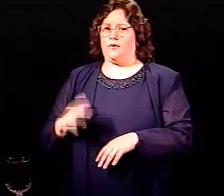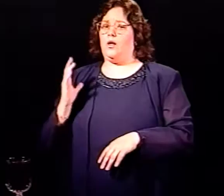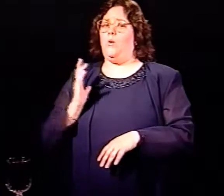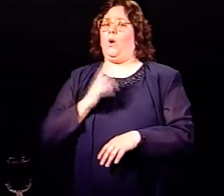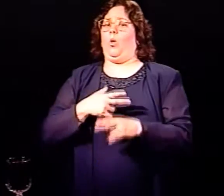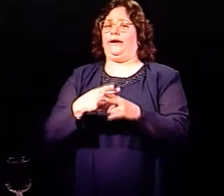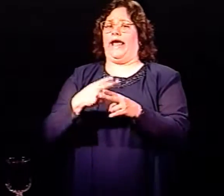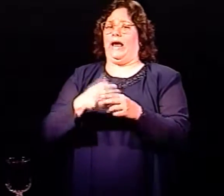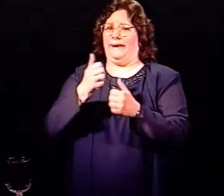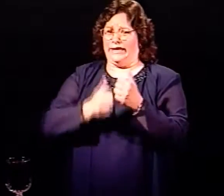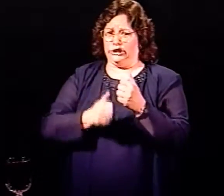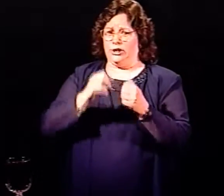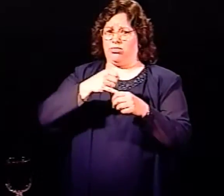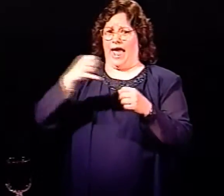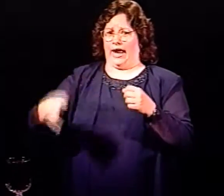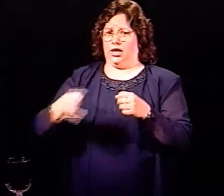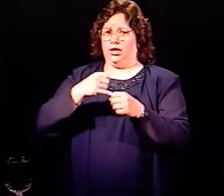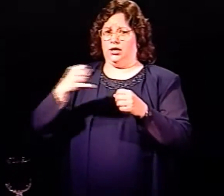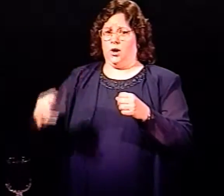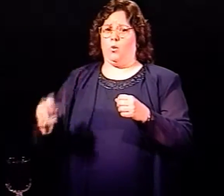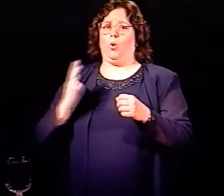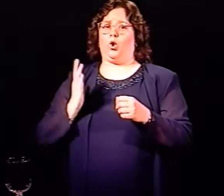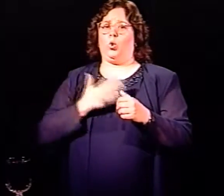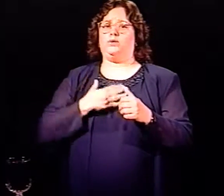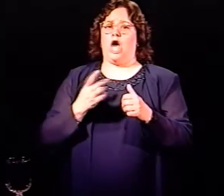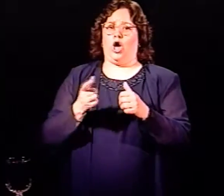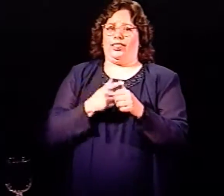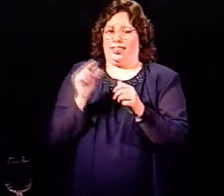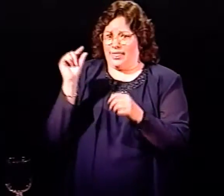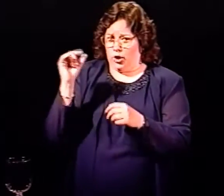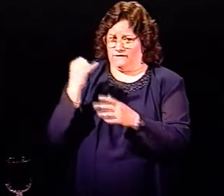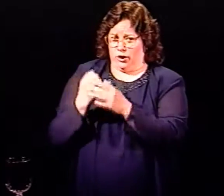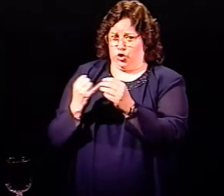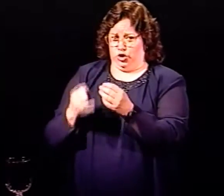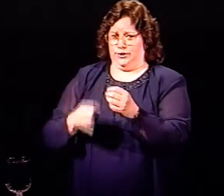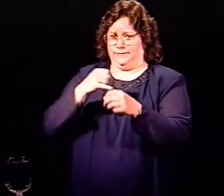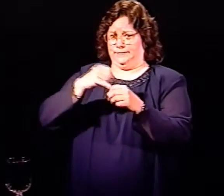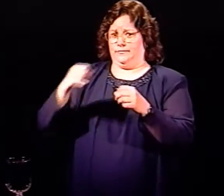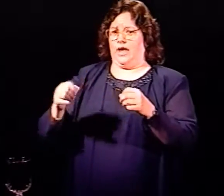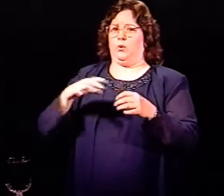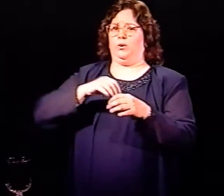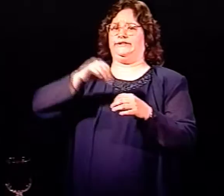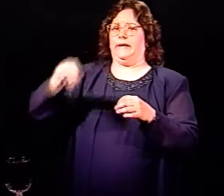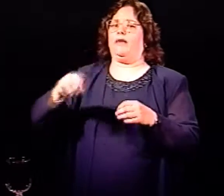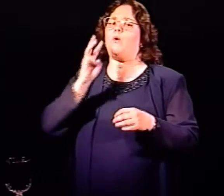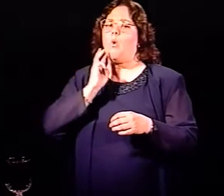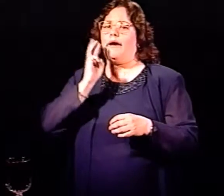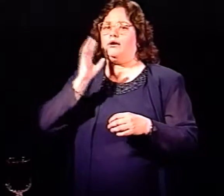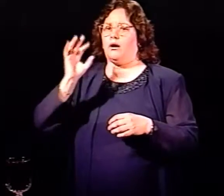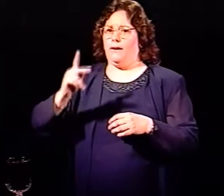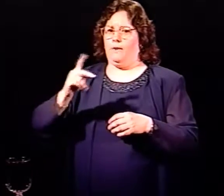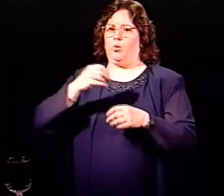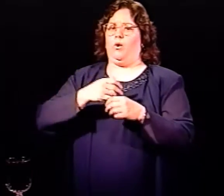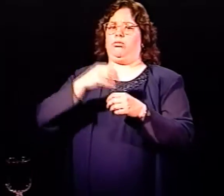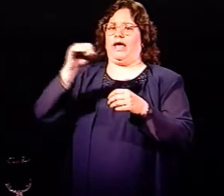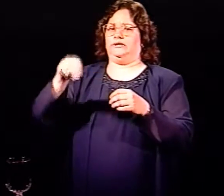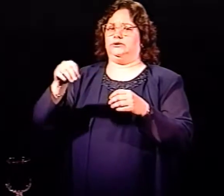We will name each plague. We will use our little finger, and we will dip it into the wine